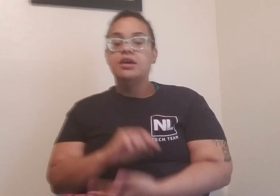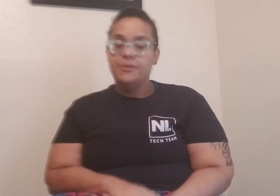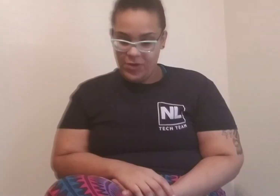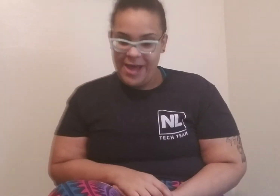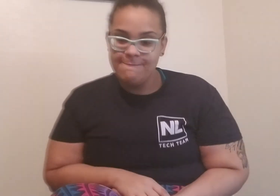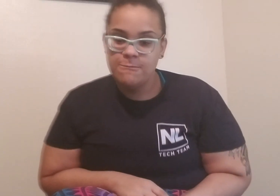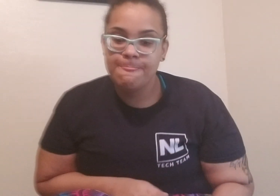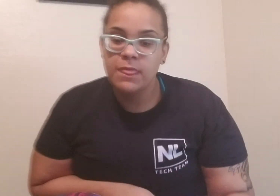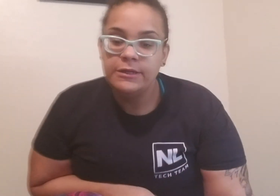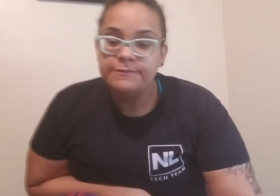Okay?